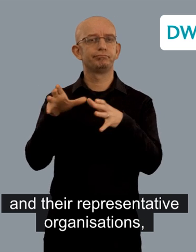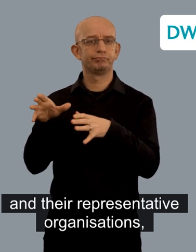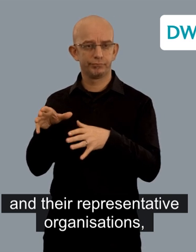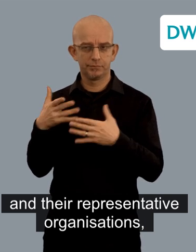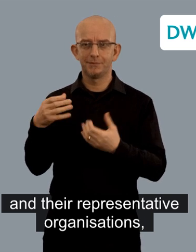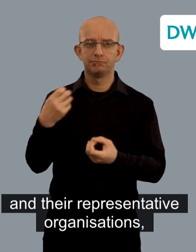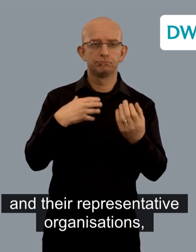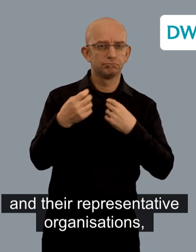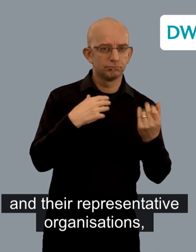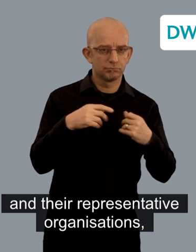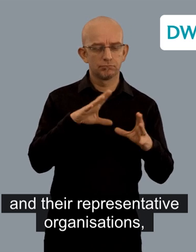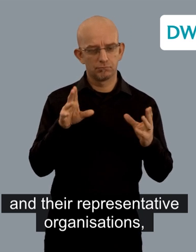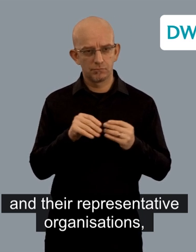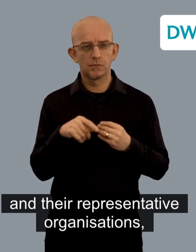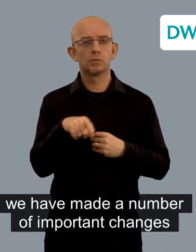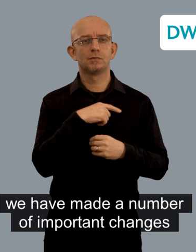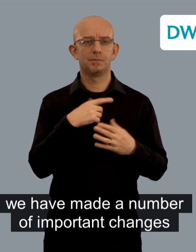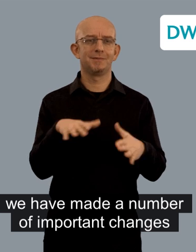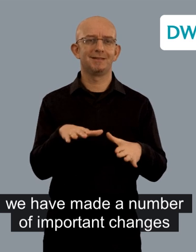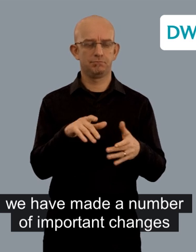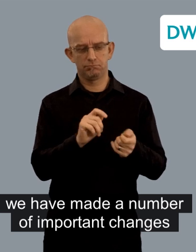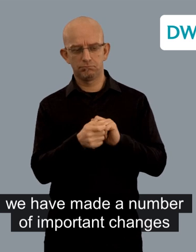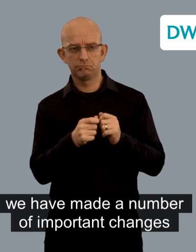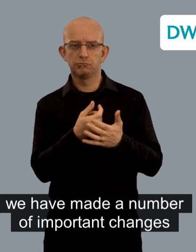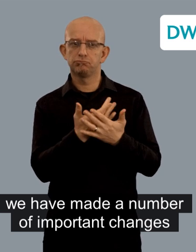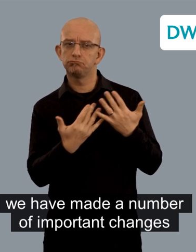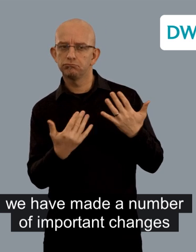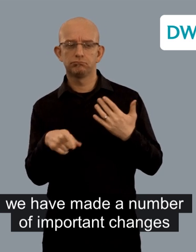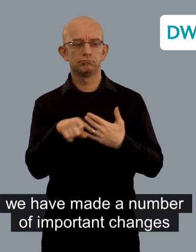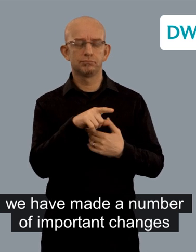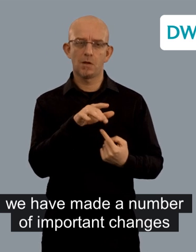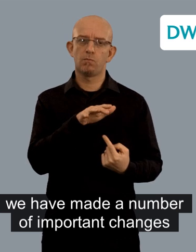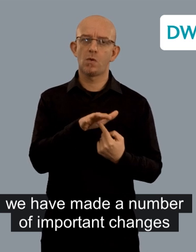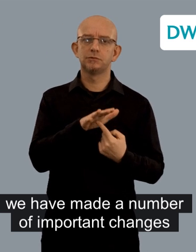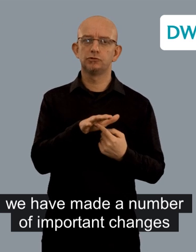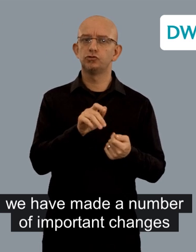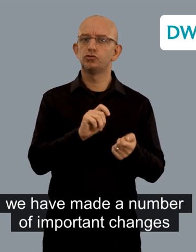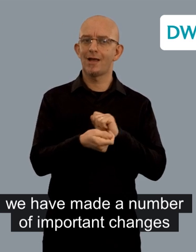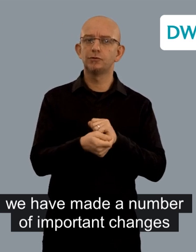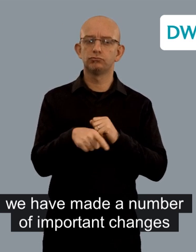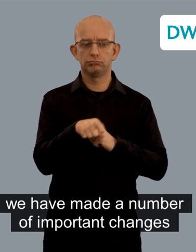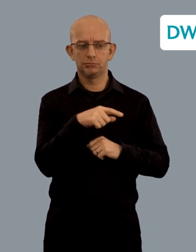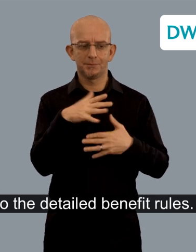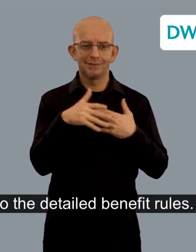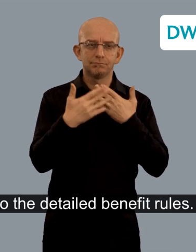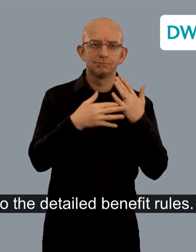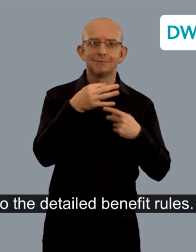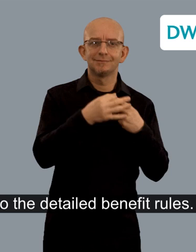organisations, we have made a number of important changes to the detailed benefit